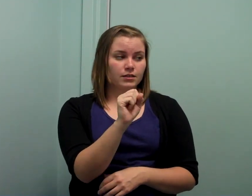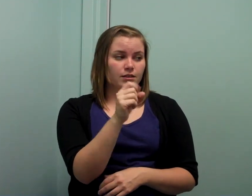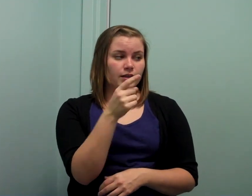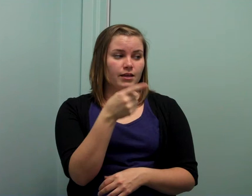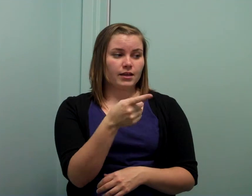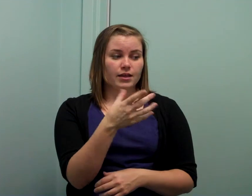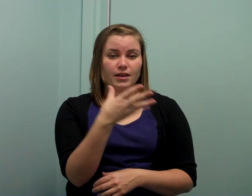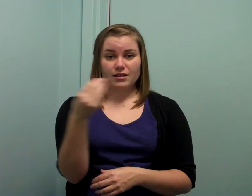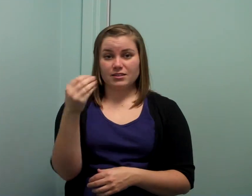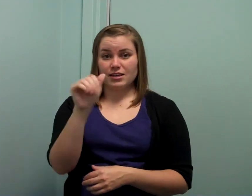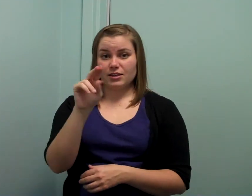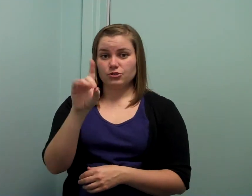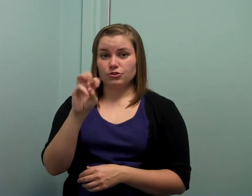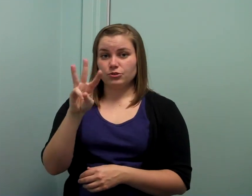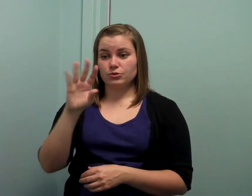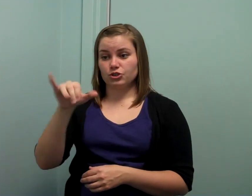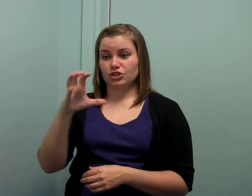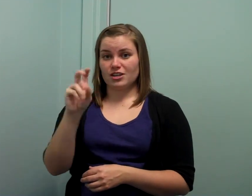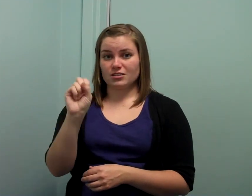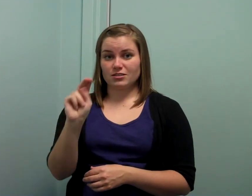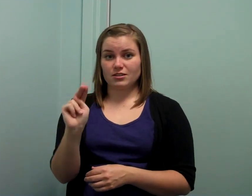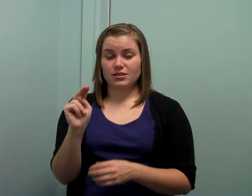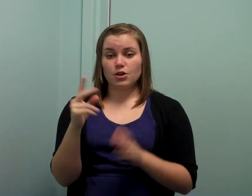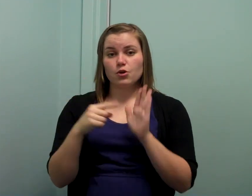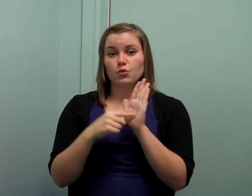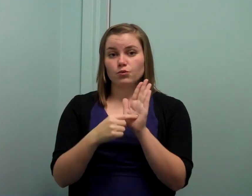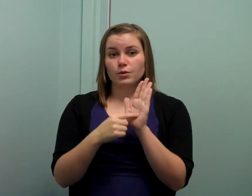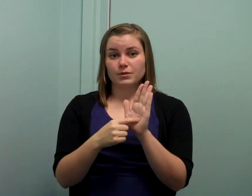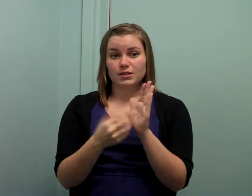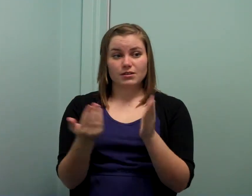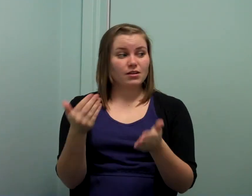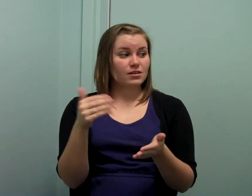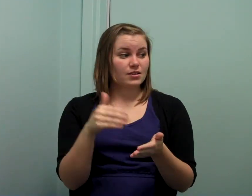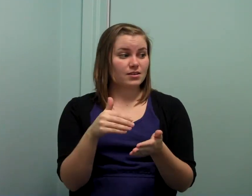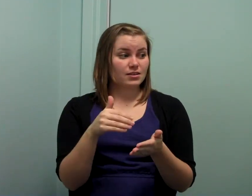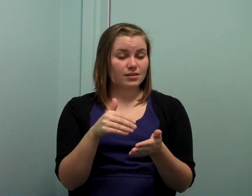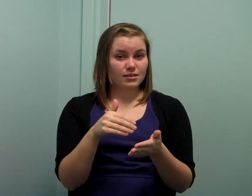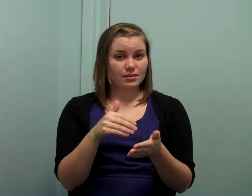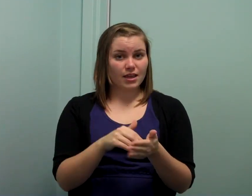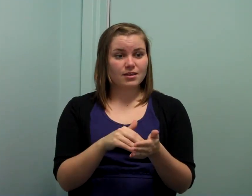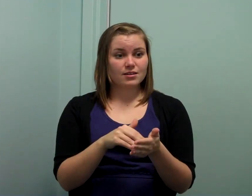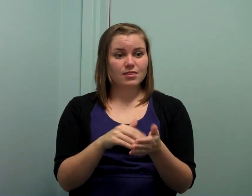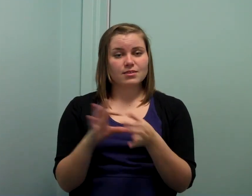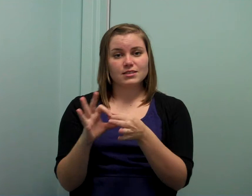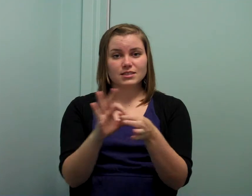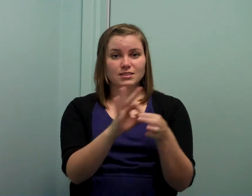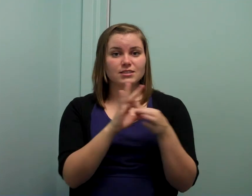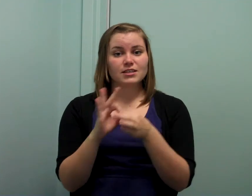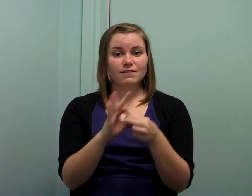and Andrew Jackson represented again the civilized, urbane